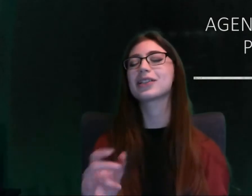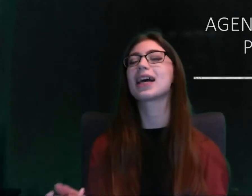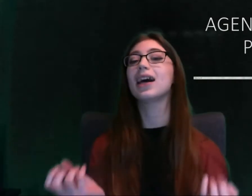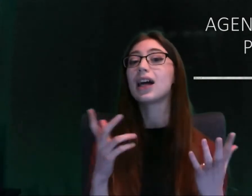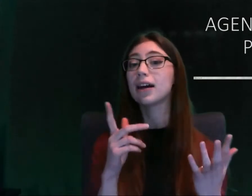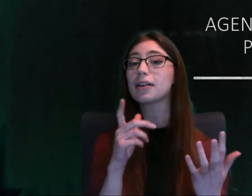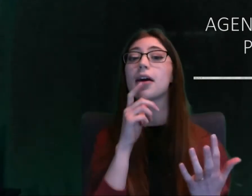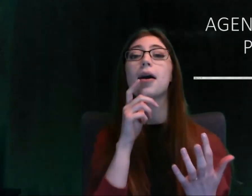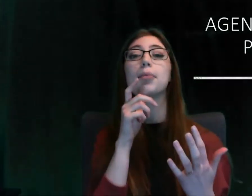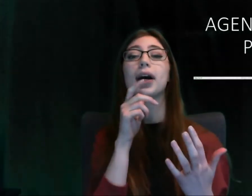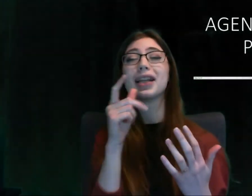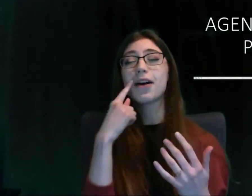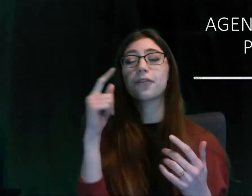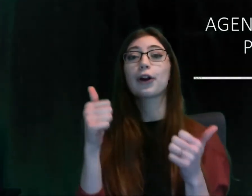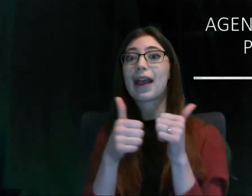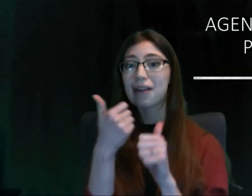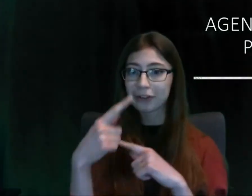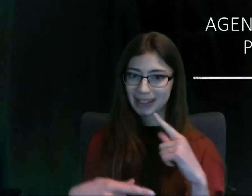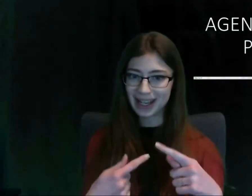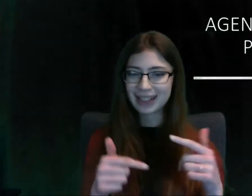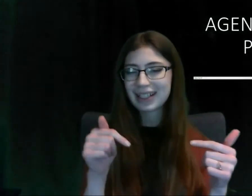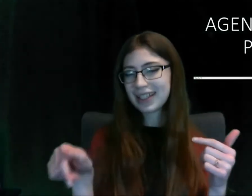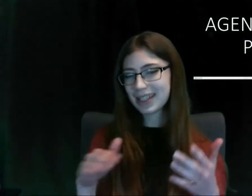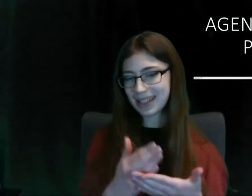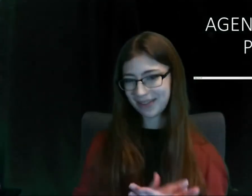that a lot, but not for every sign in this lesson.